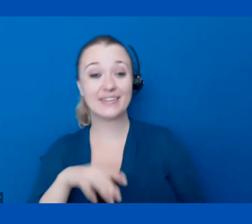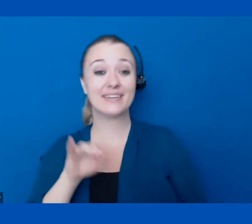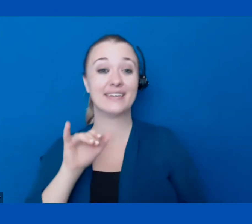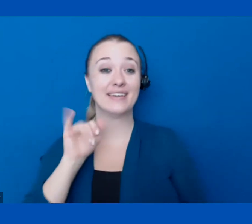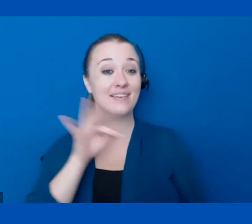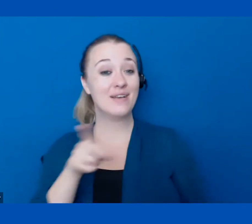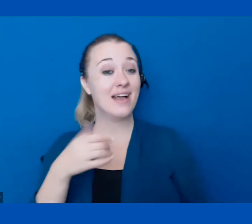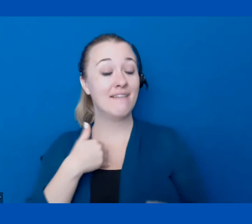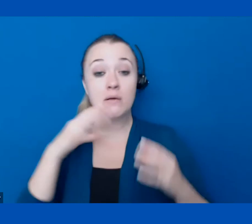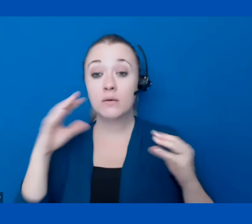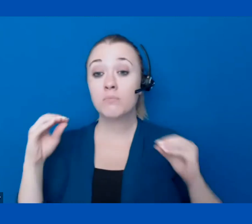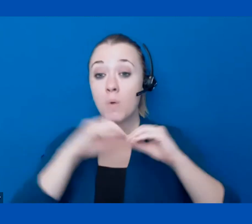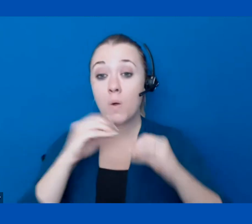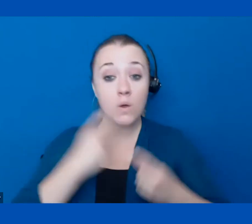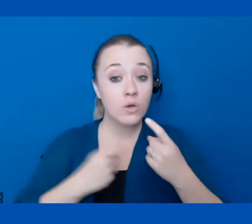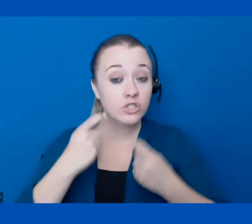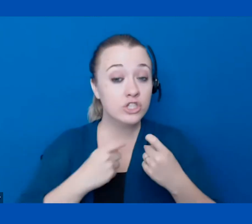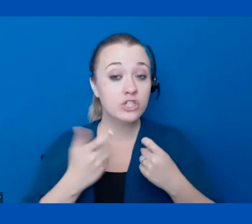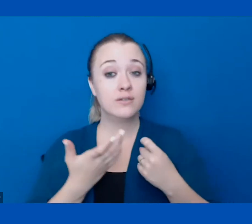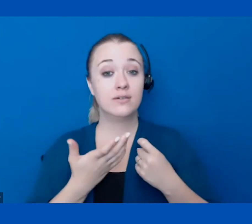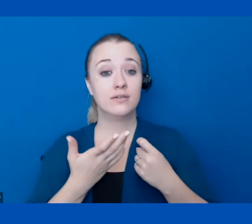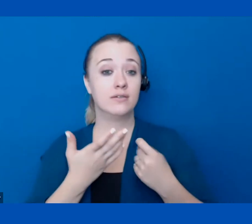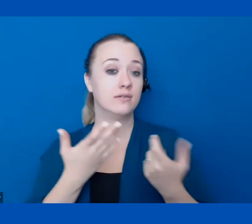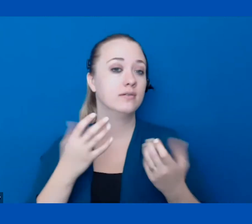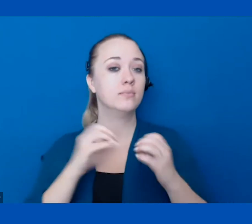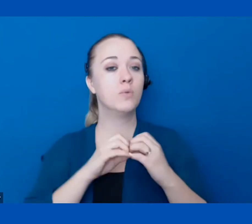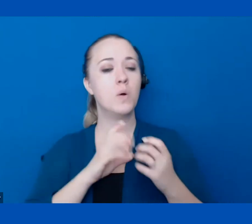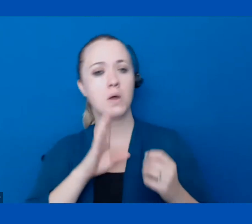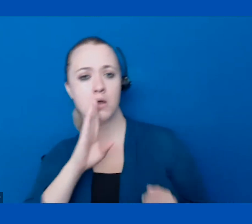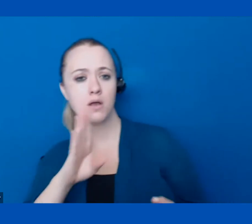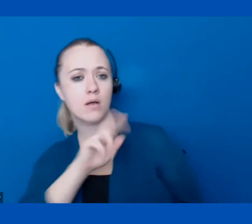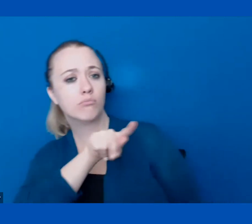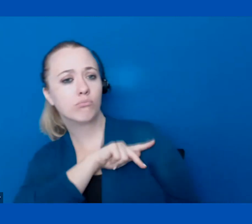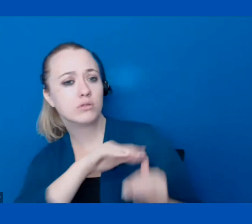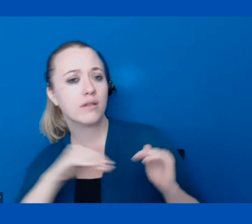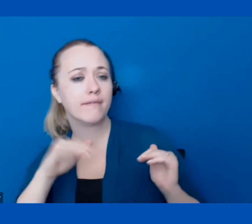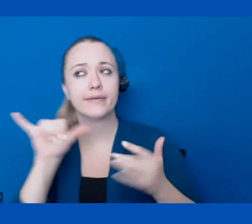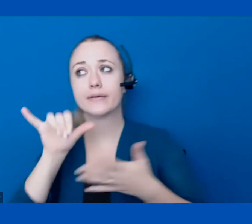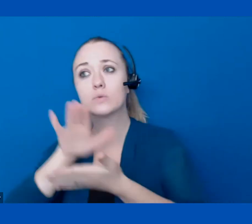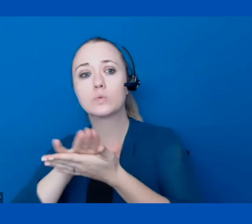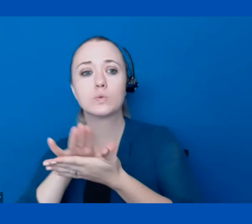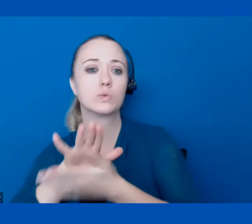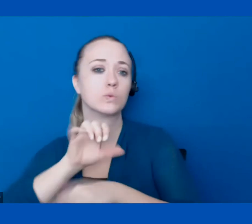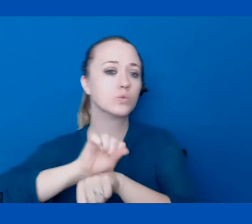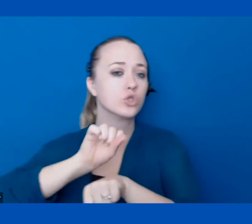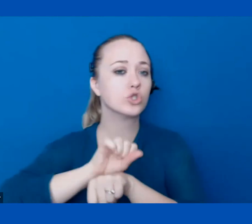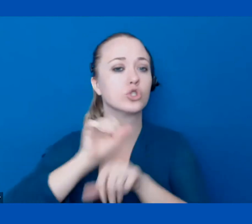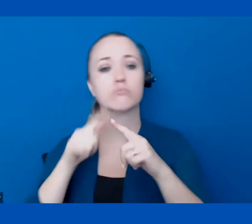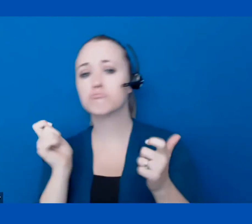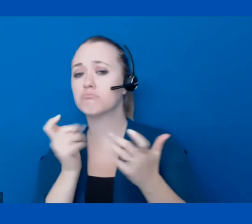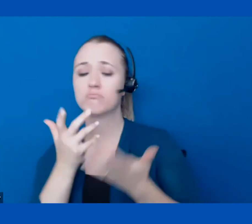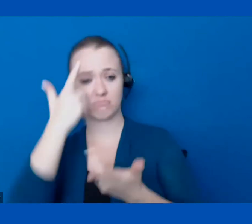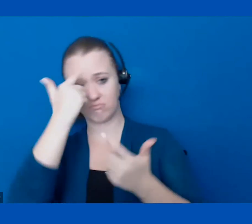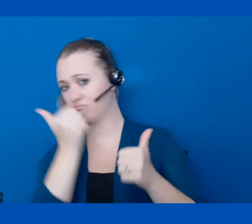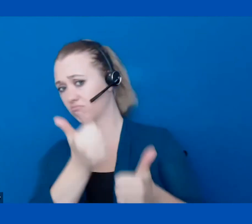other questions, at a personal level, whether it's school, whether it's work, whatever, feel free to talk